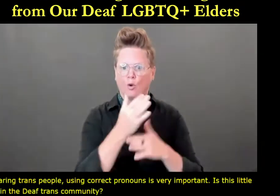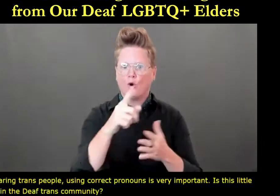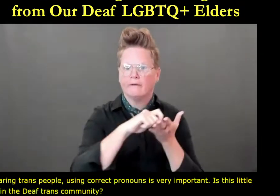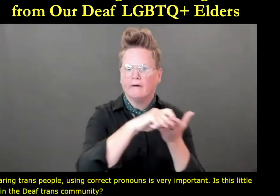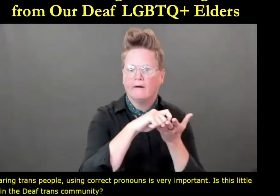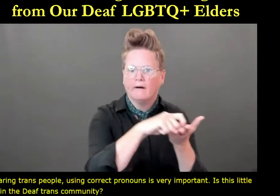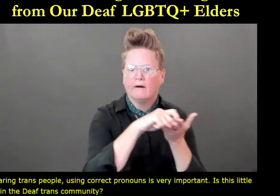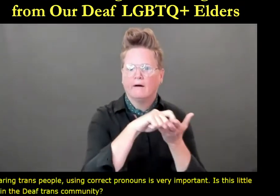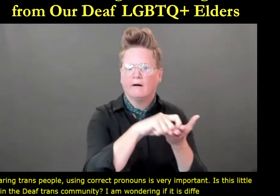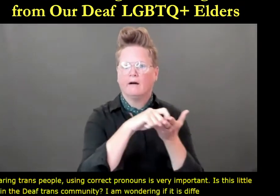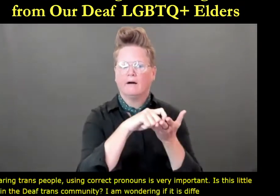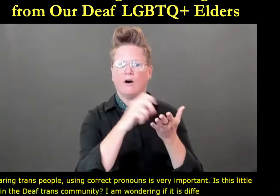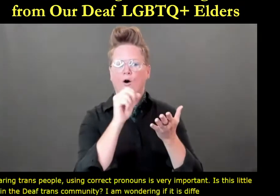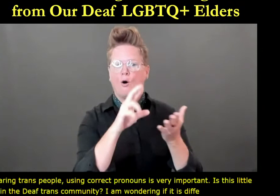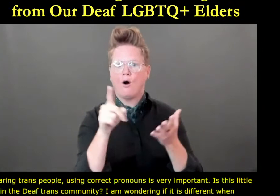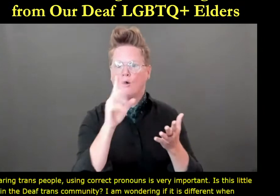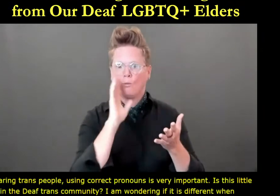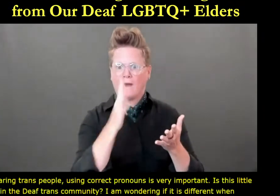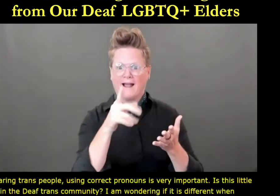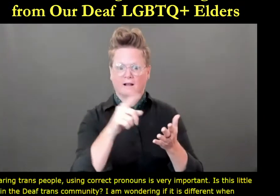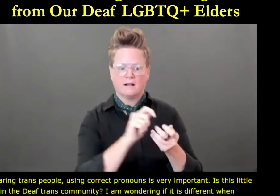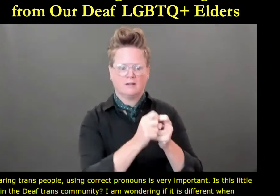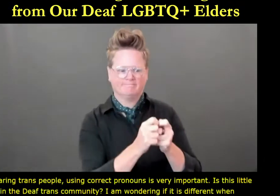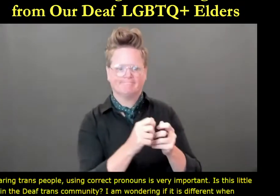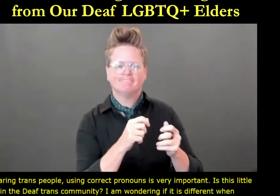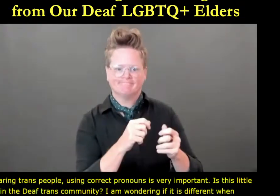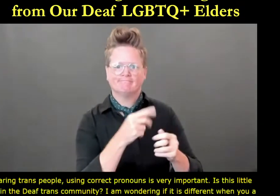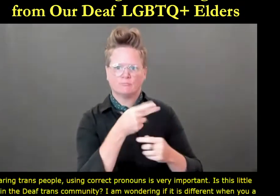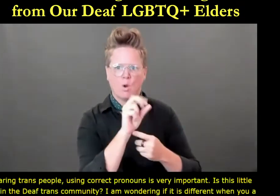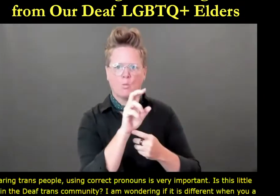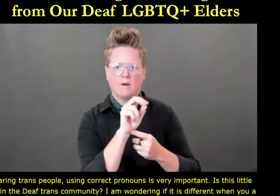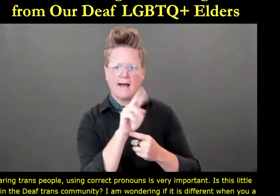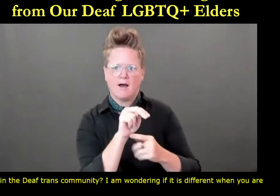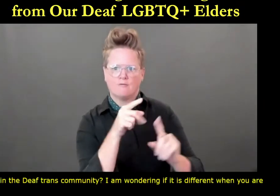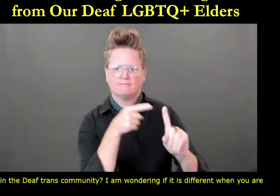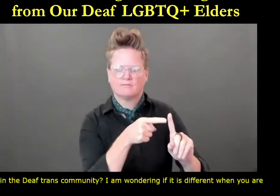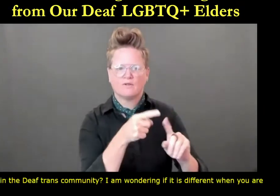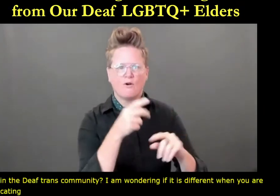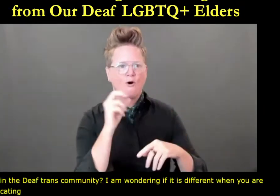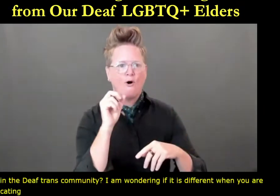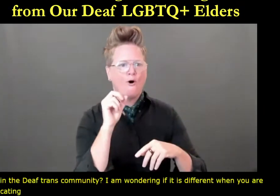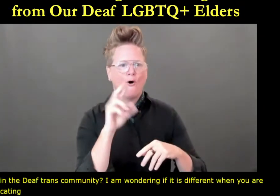writing versus when you're just with deaf folks?